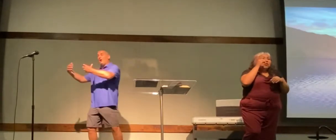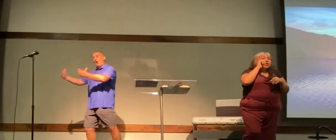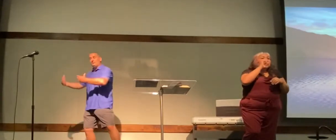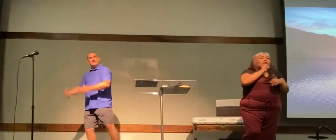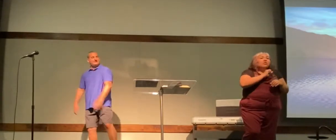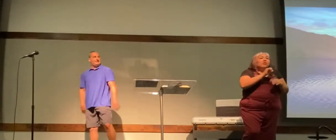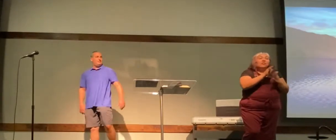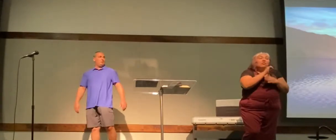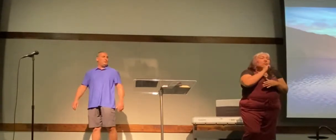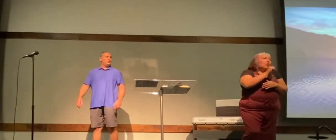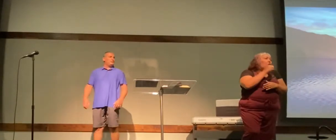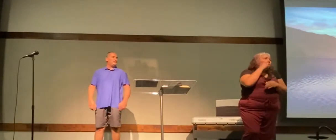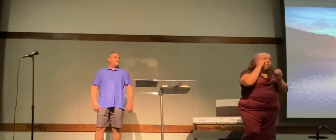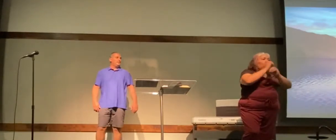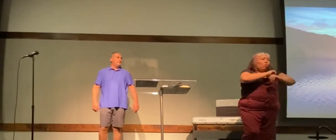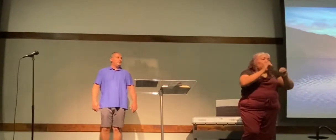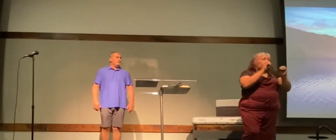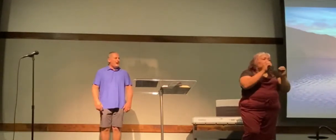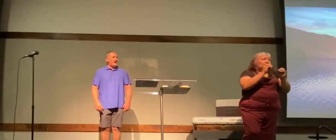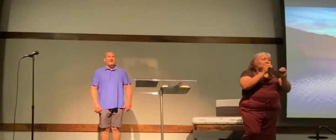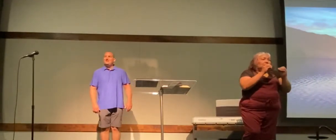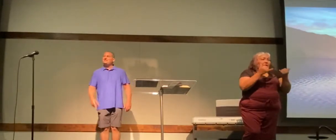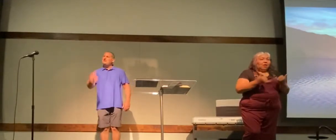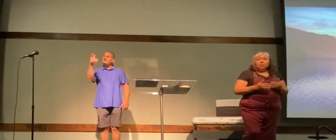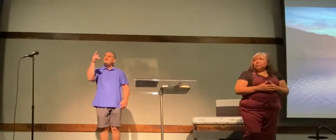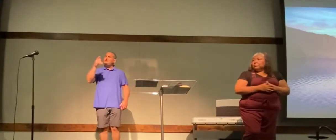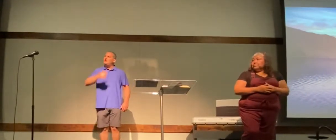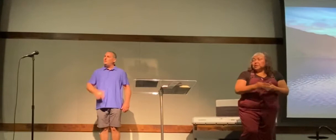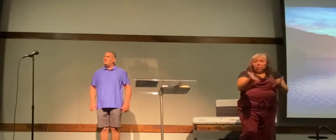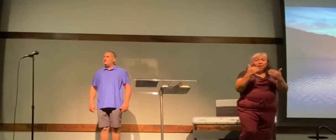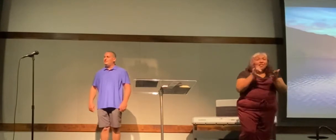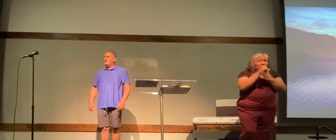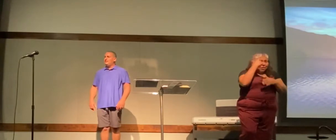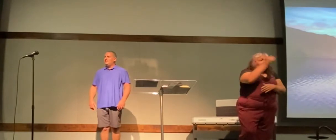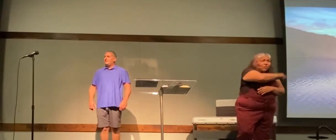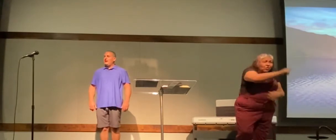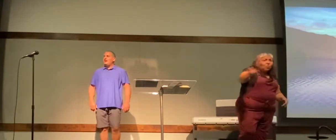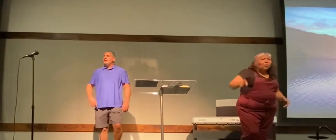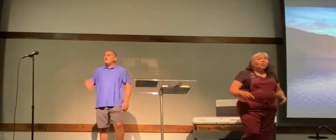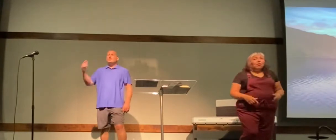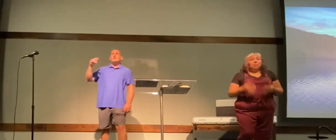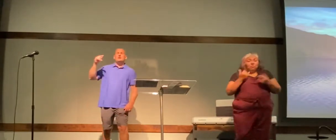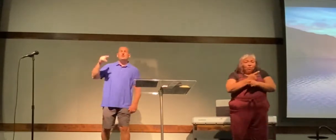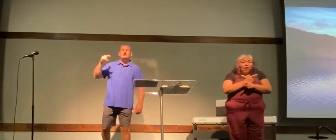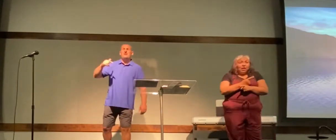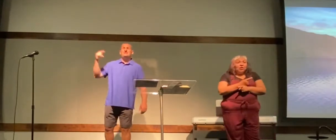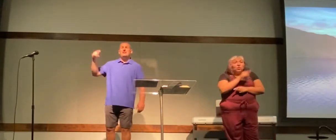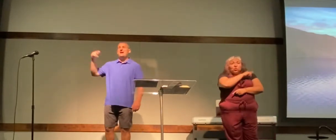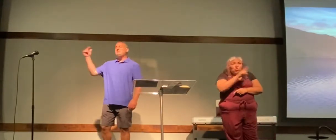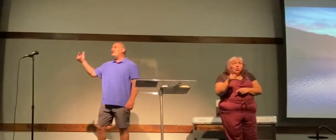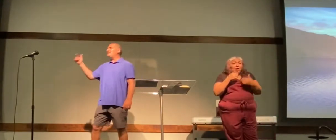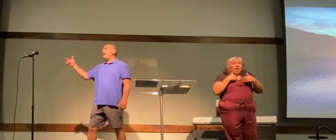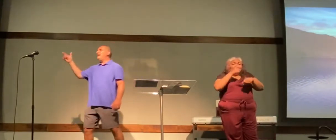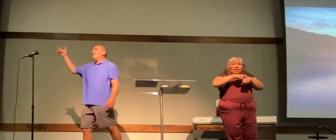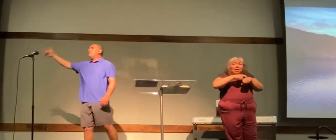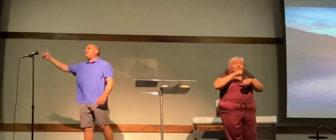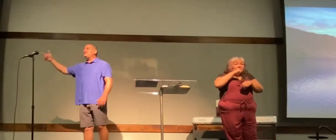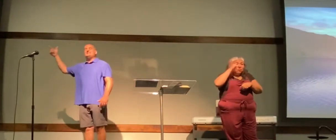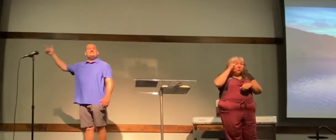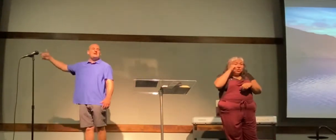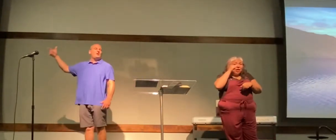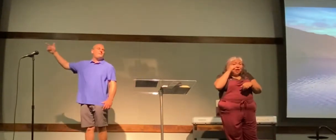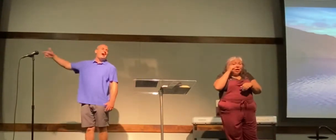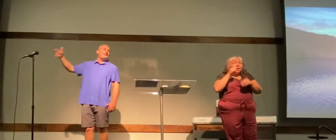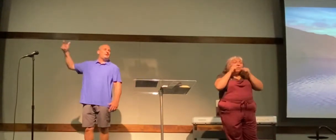are not homeless anymore. Come on, that's because of you, right? You spent time yesterday